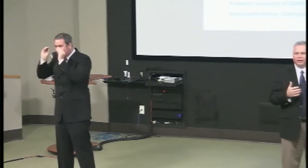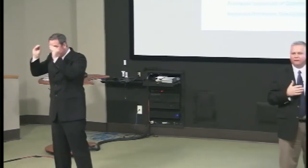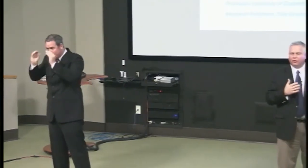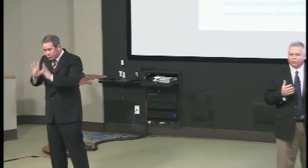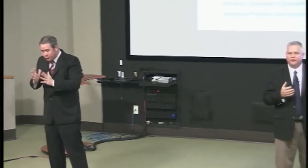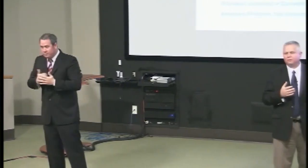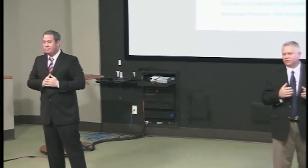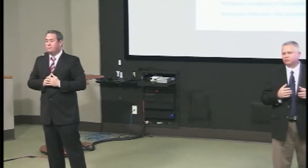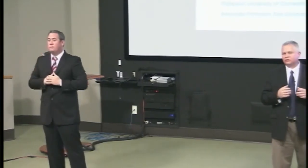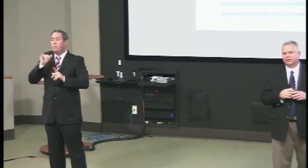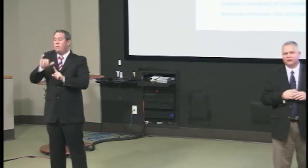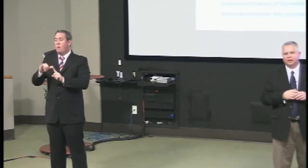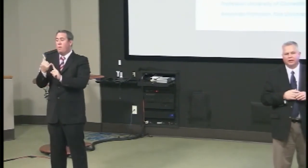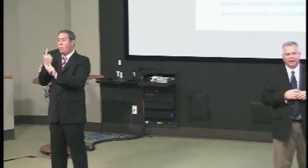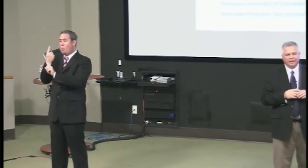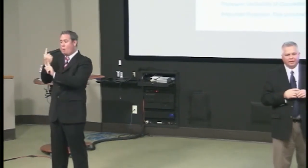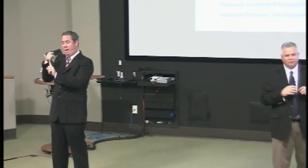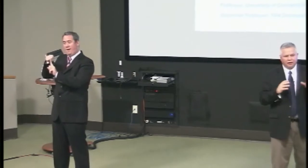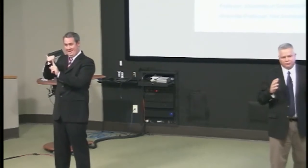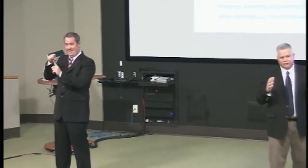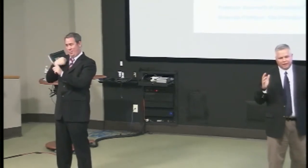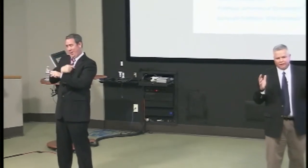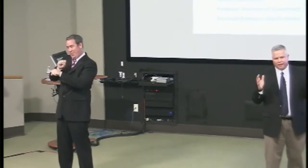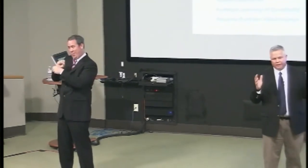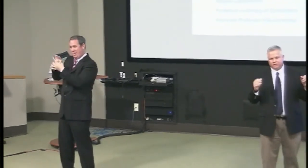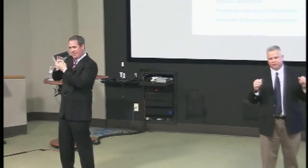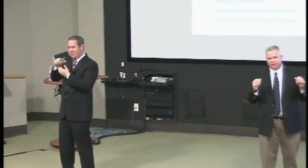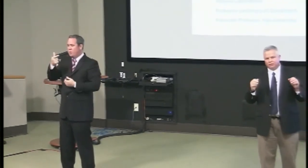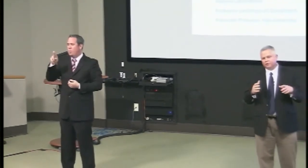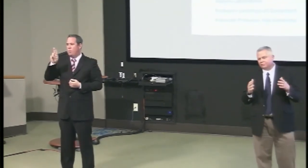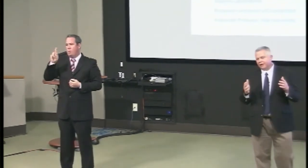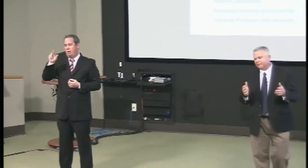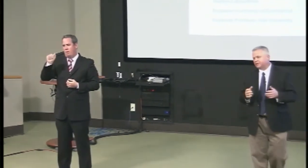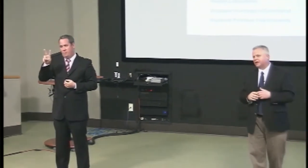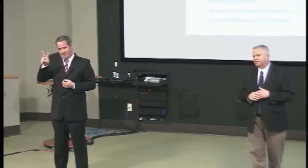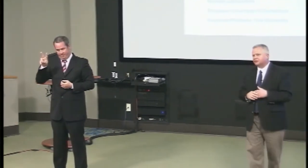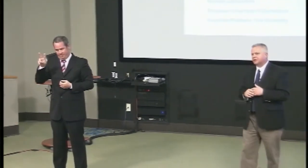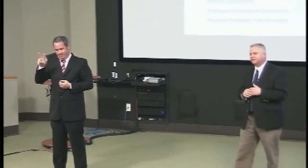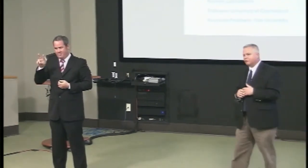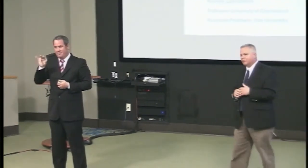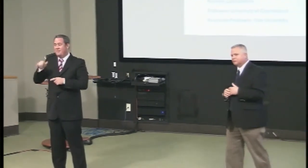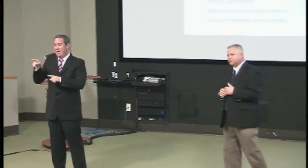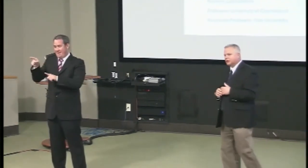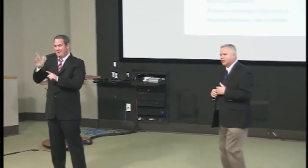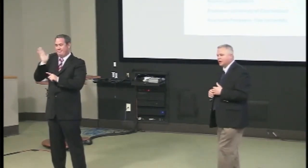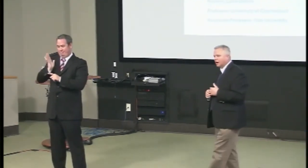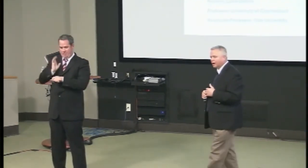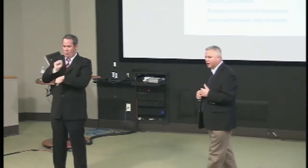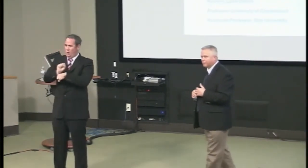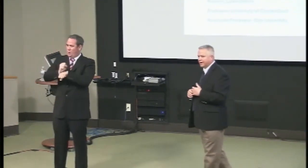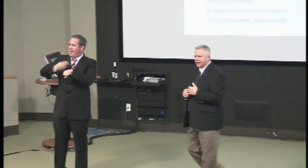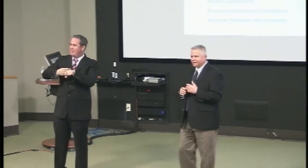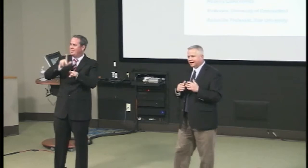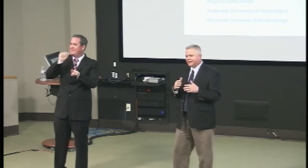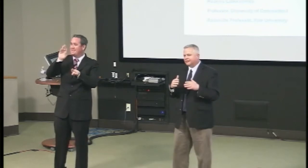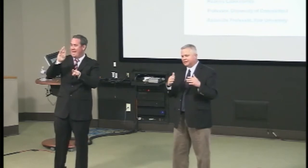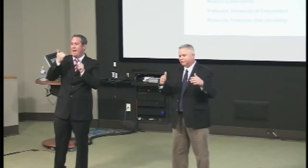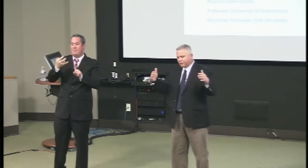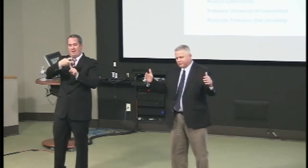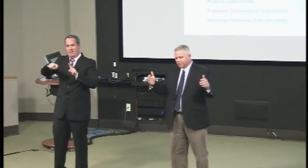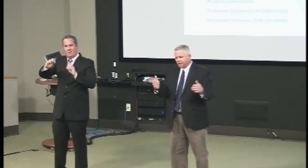We have always been interested in understanding language in all its manifestations and forms, and